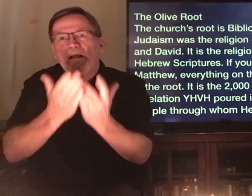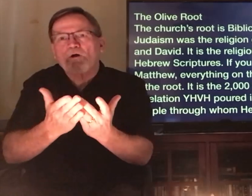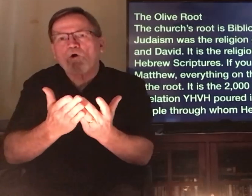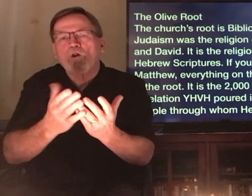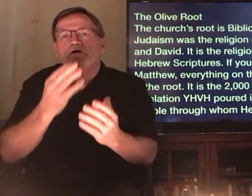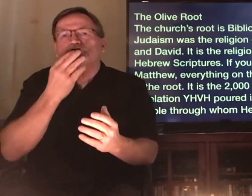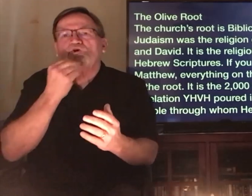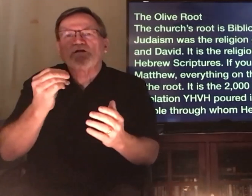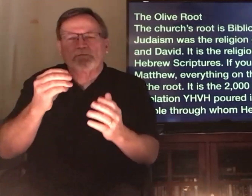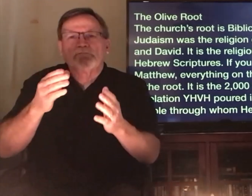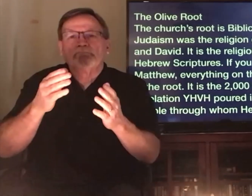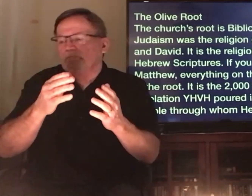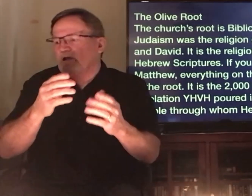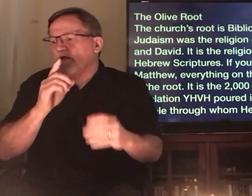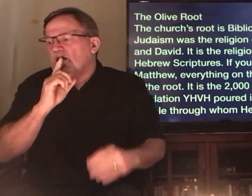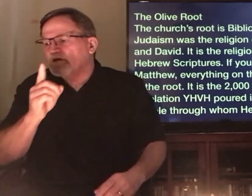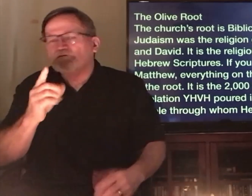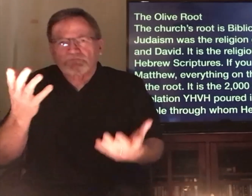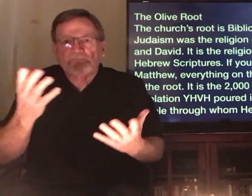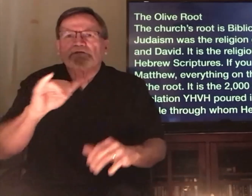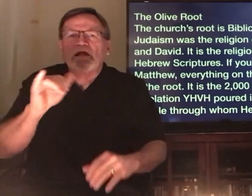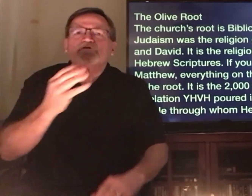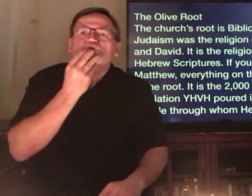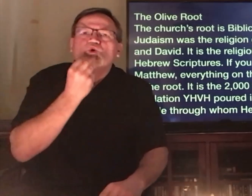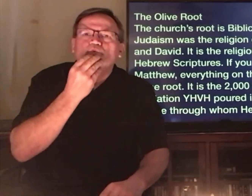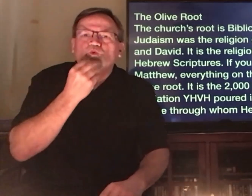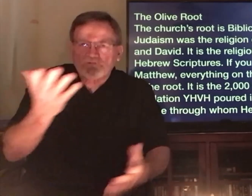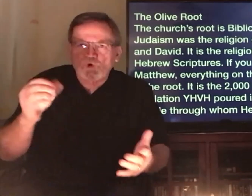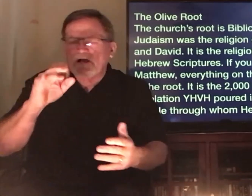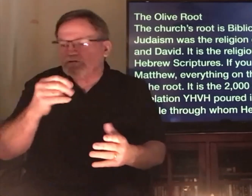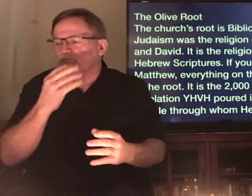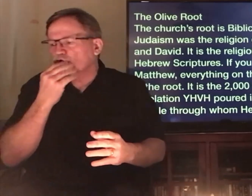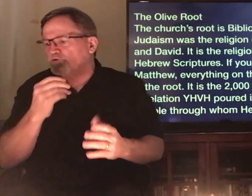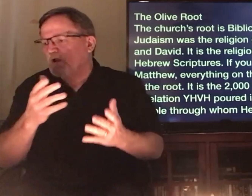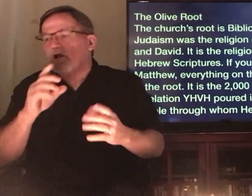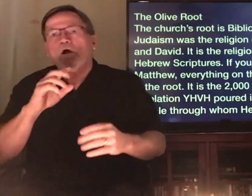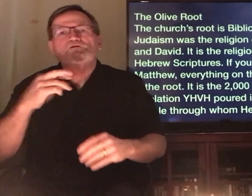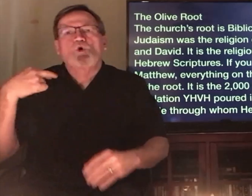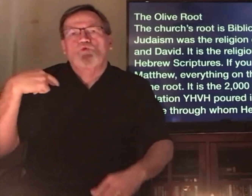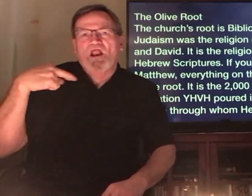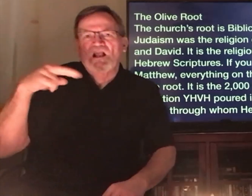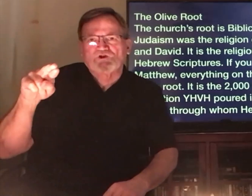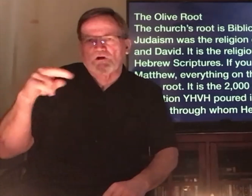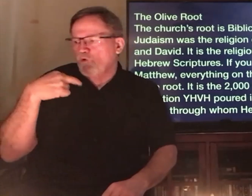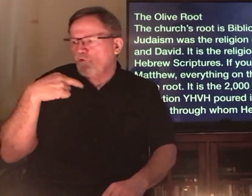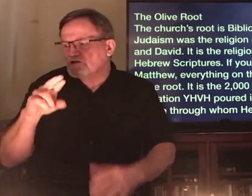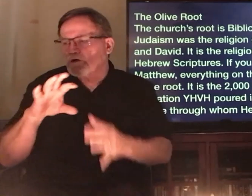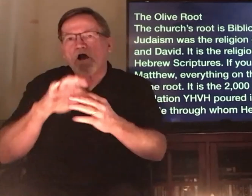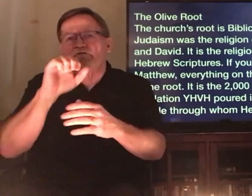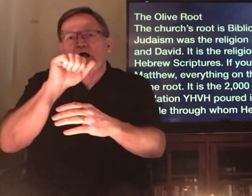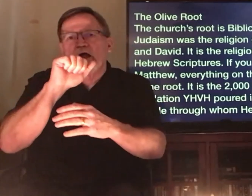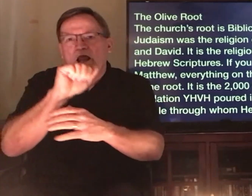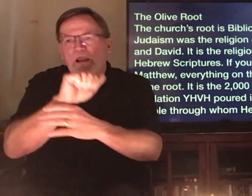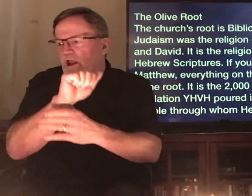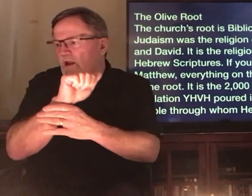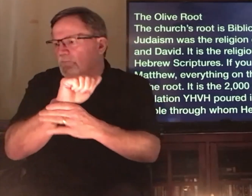The natural branch. Who that? We're playing more with that. The natural branch is the new